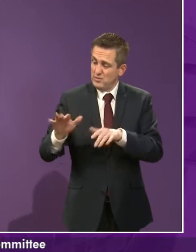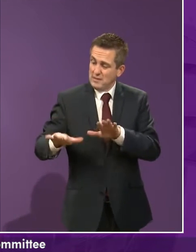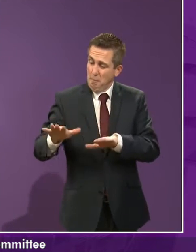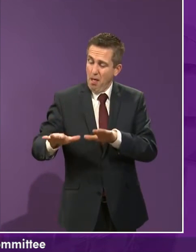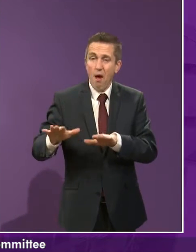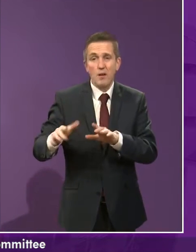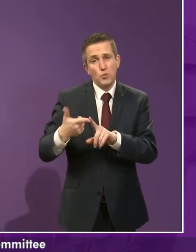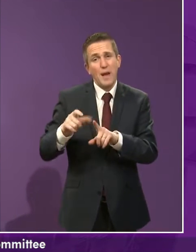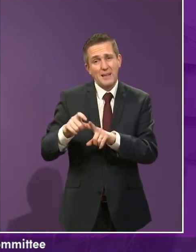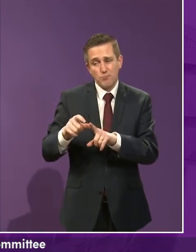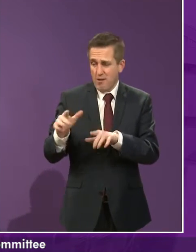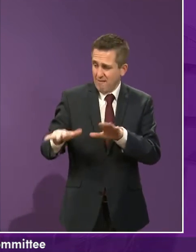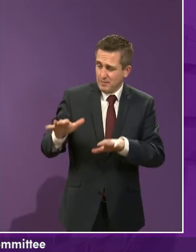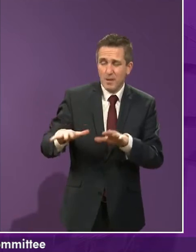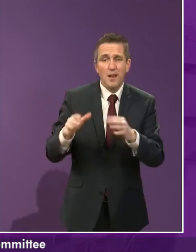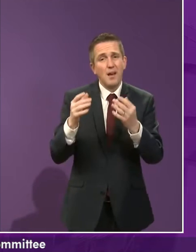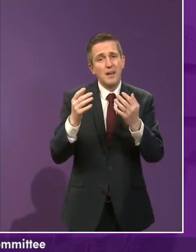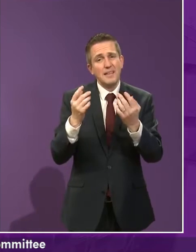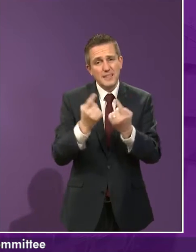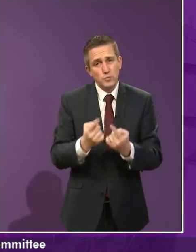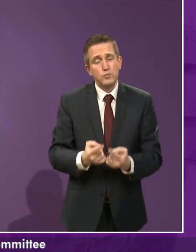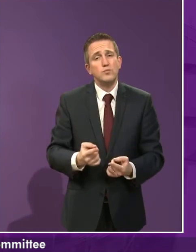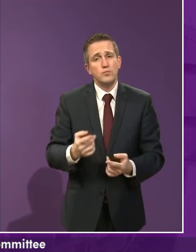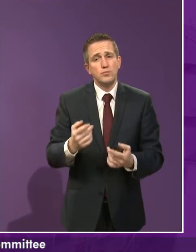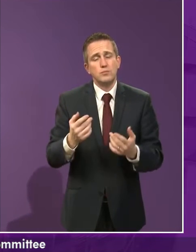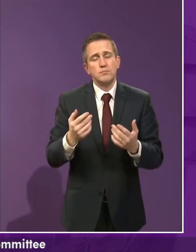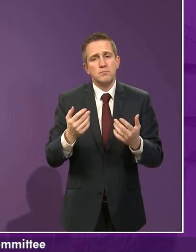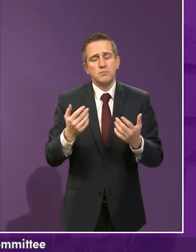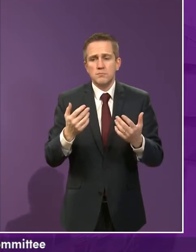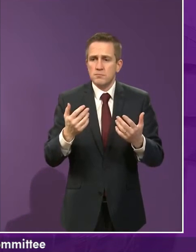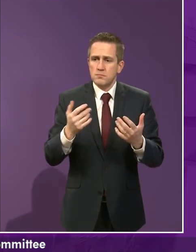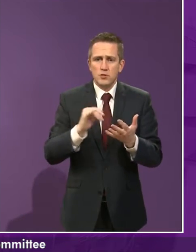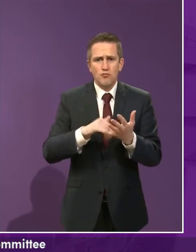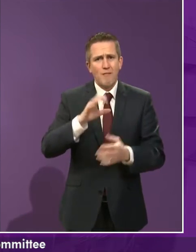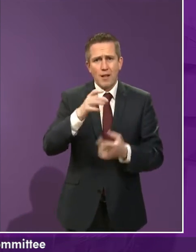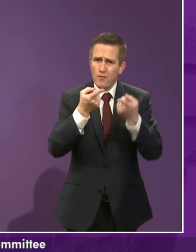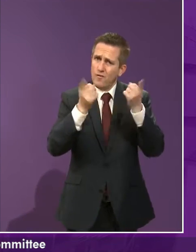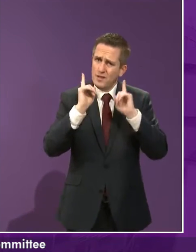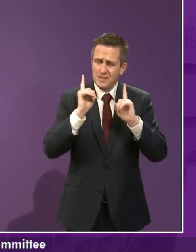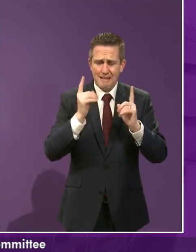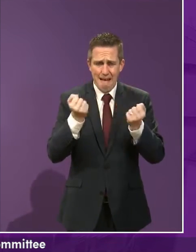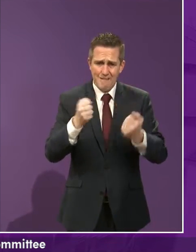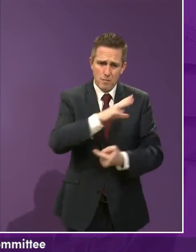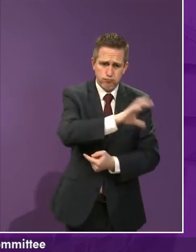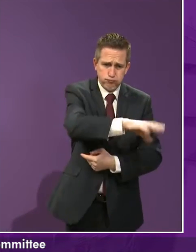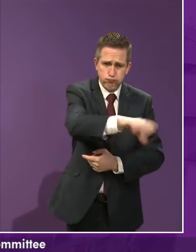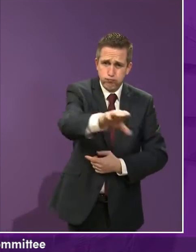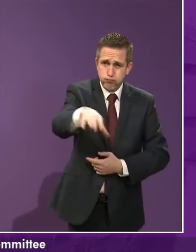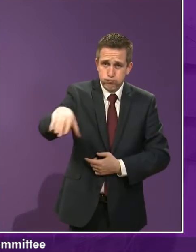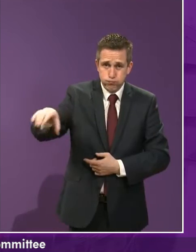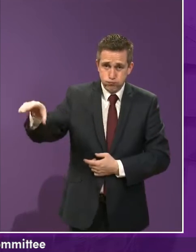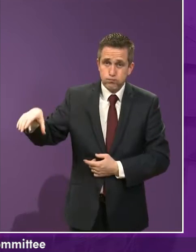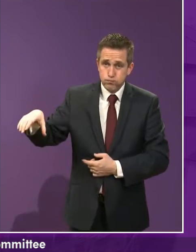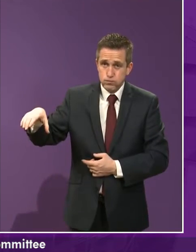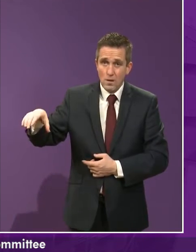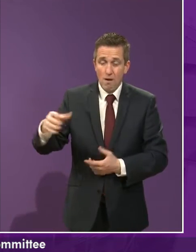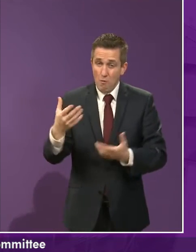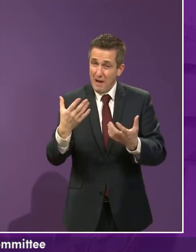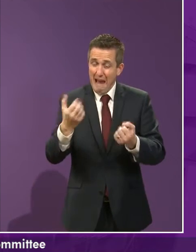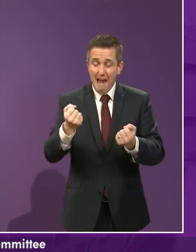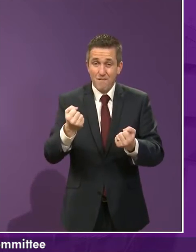relation to Edinburgh. We have a very, very large campus on one of what's professed to be the